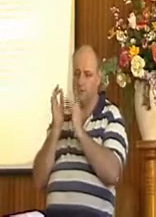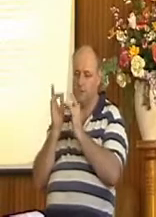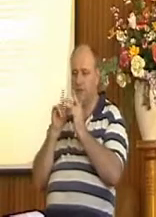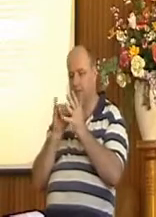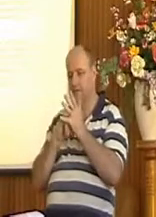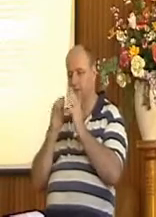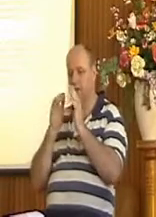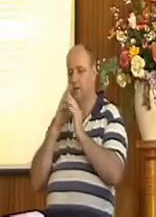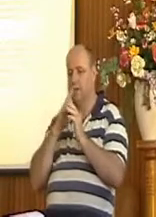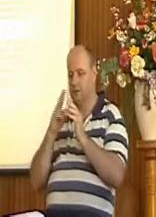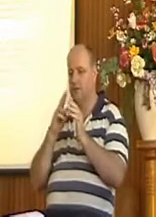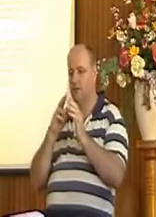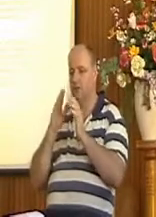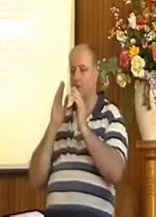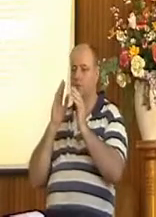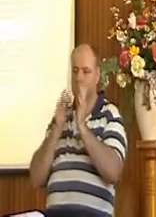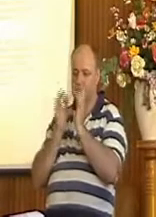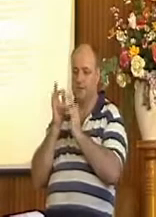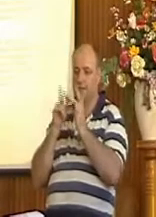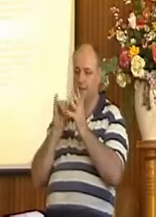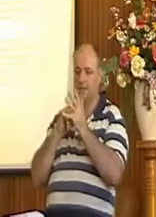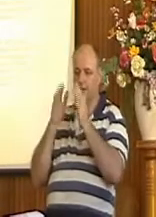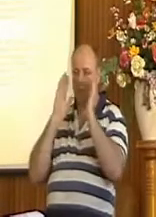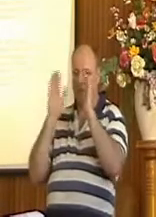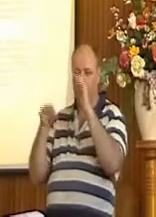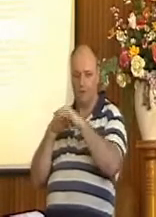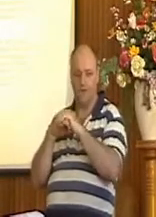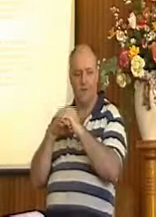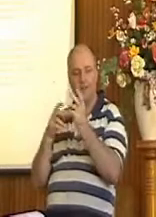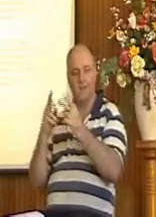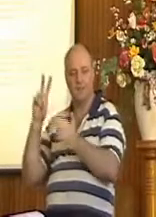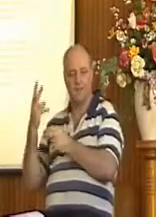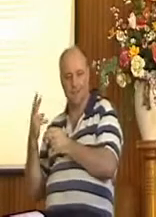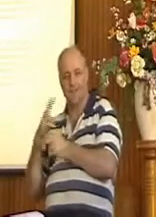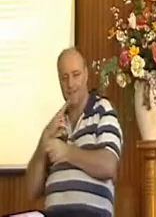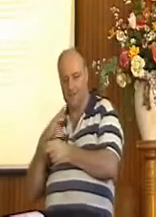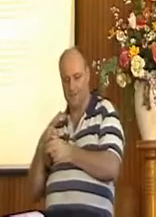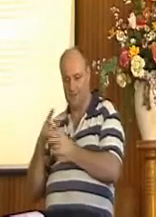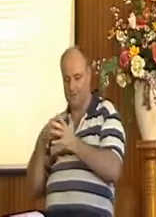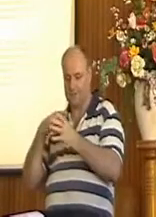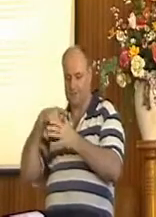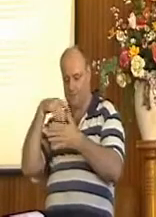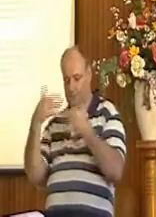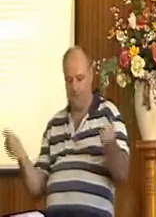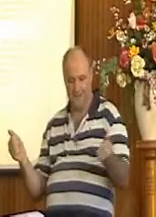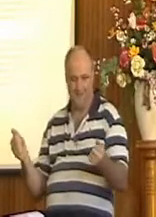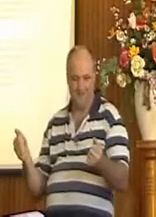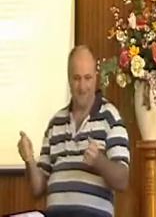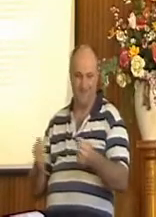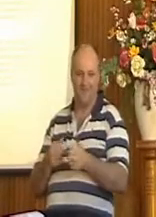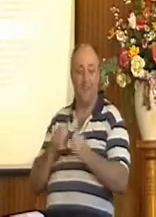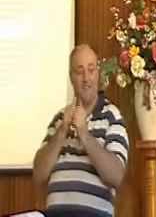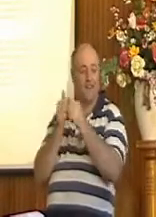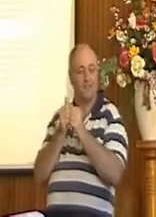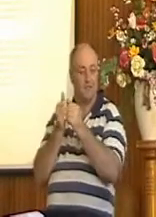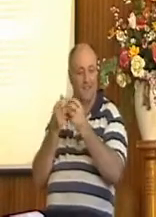the second one prays and says, Amen, that is fellowship in worship, to share